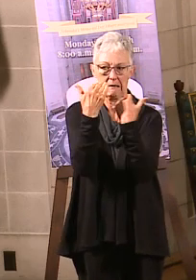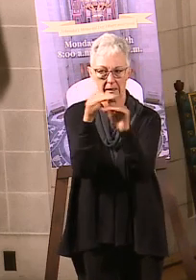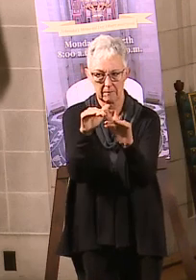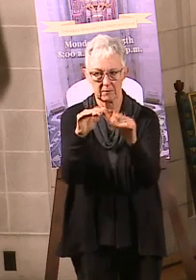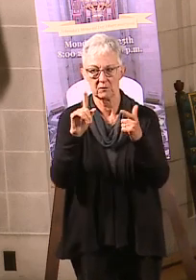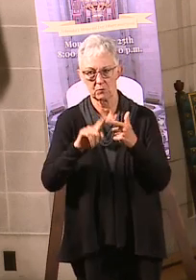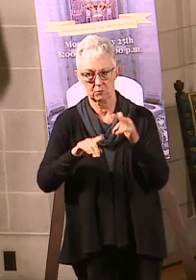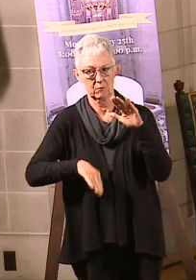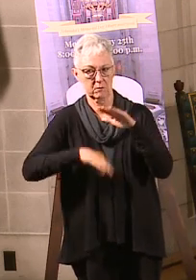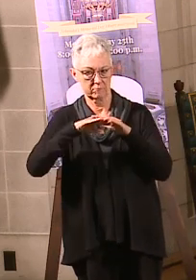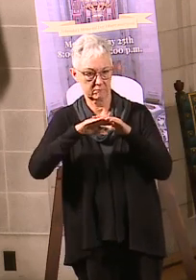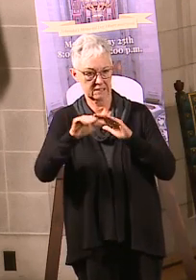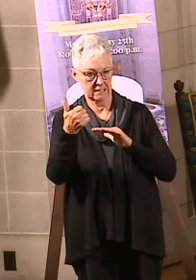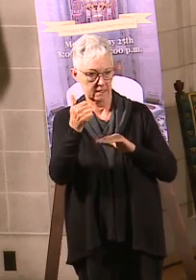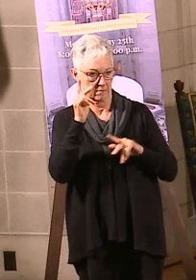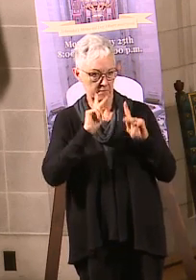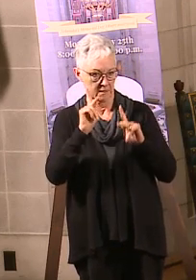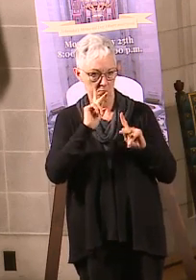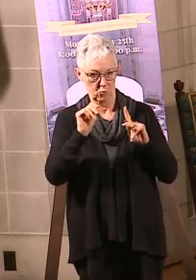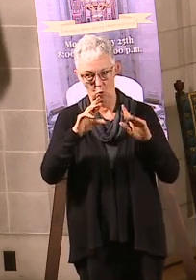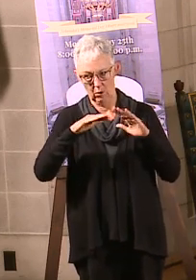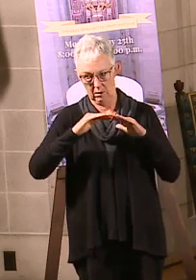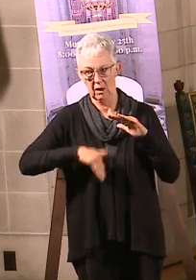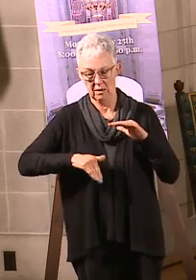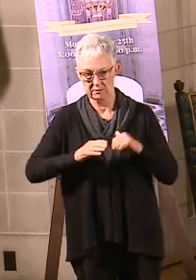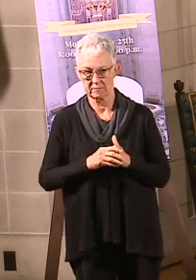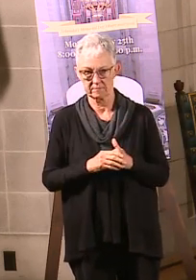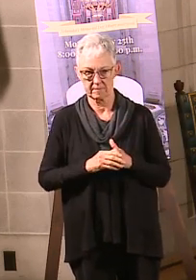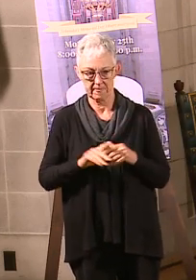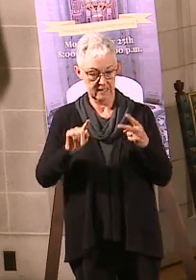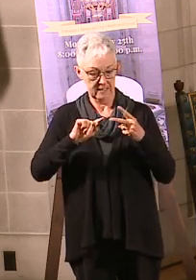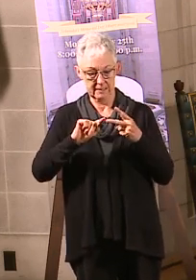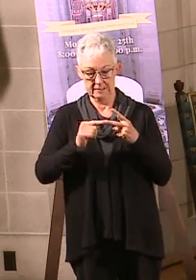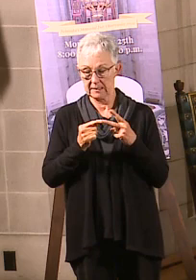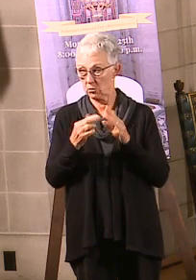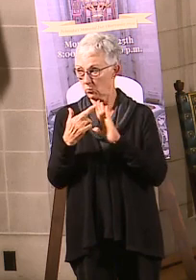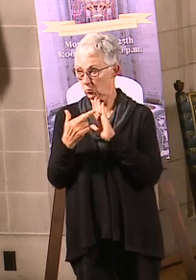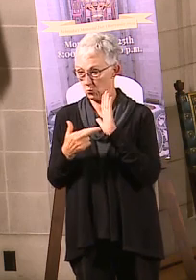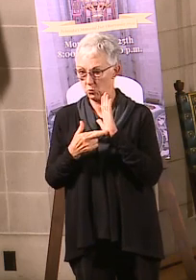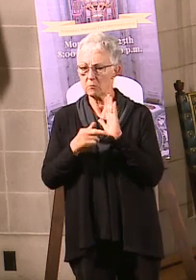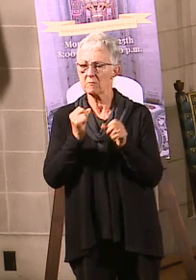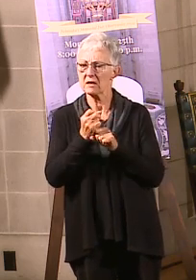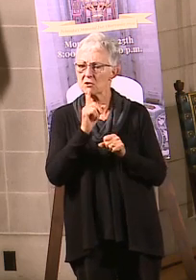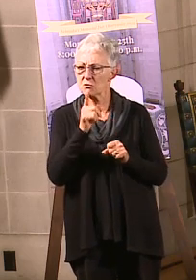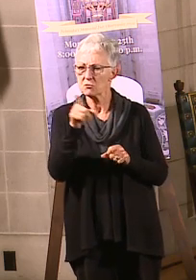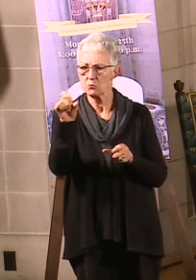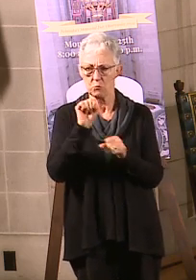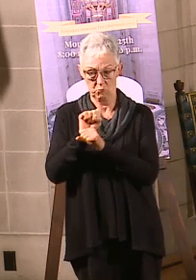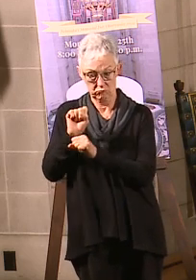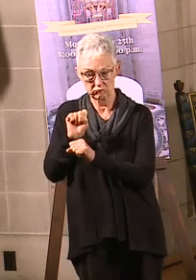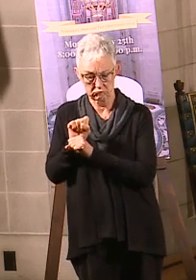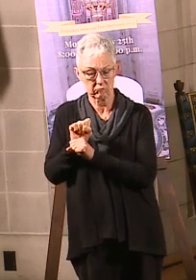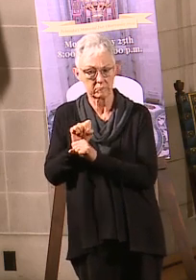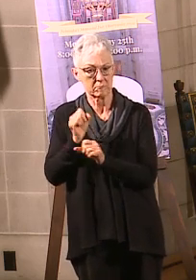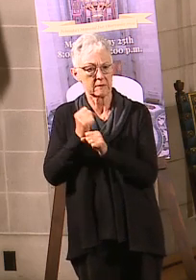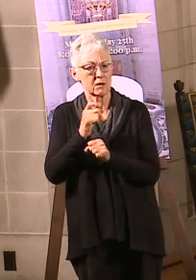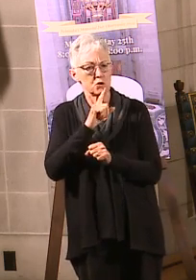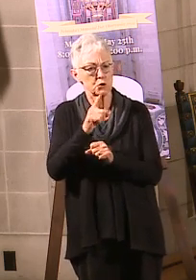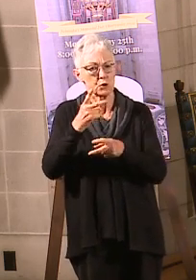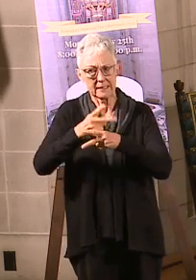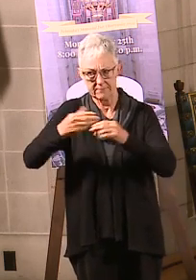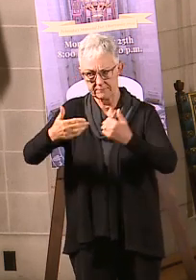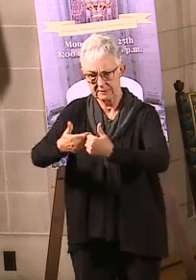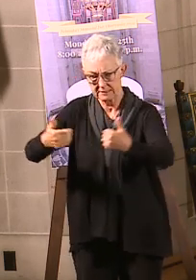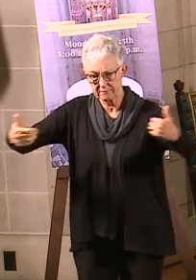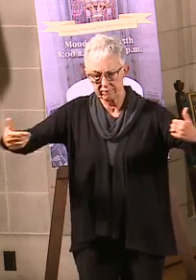or less. Second rule, make sure when you're working in a socially distanced way. Work